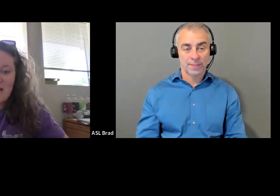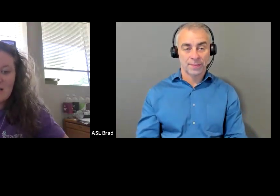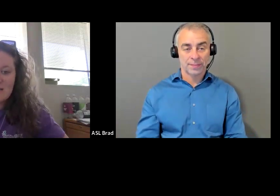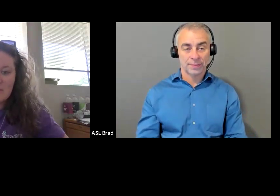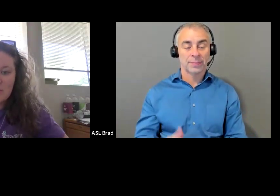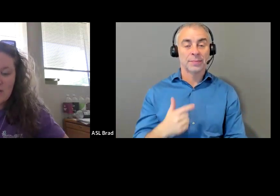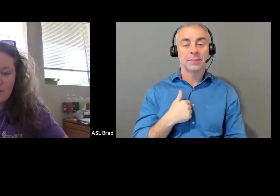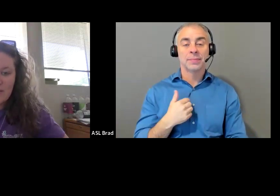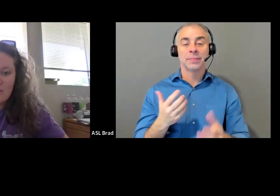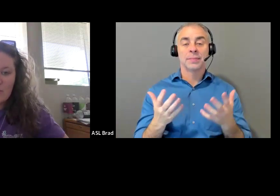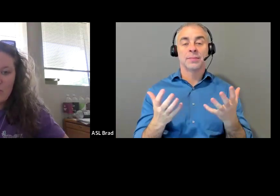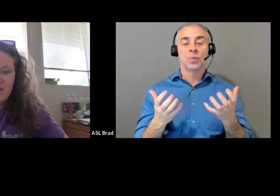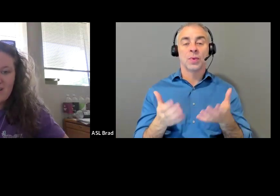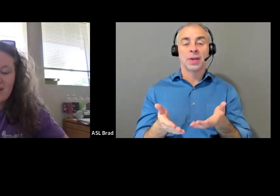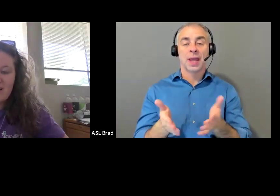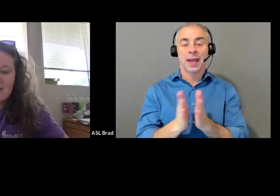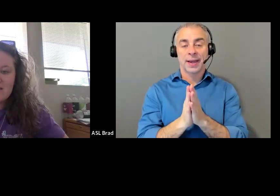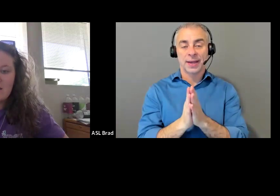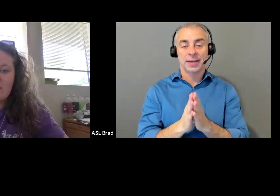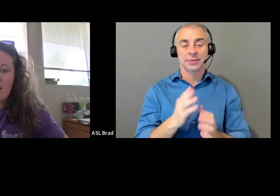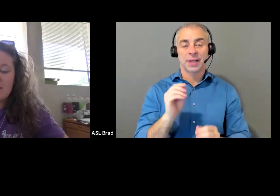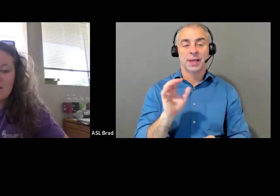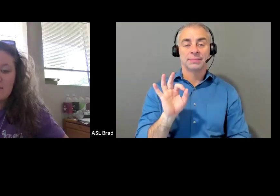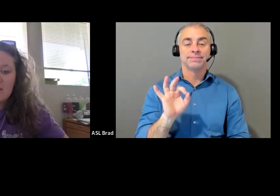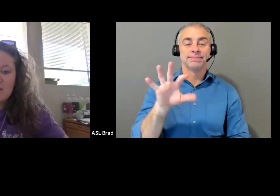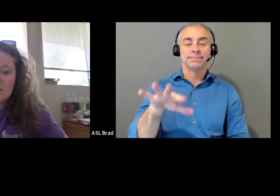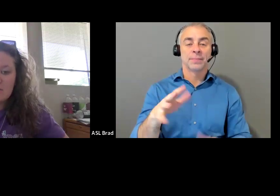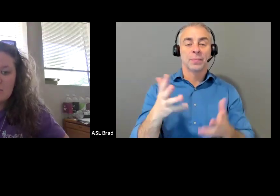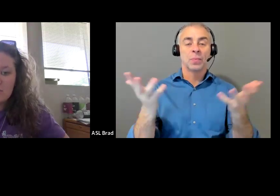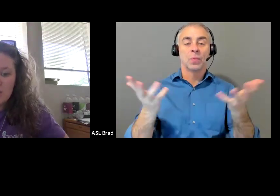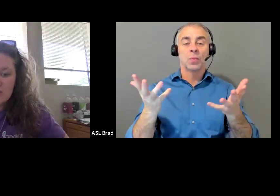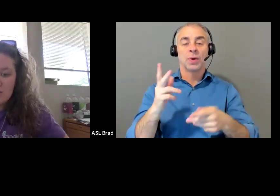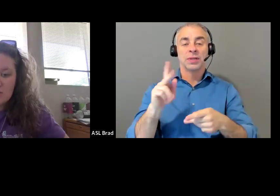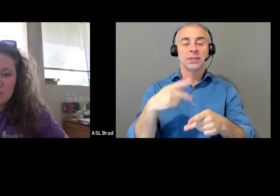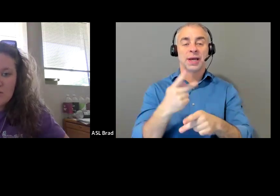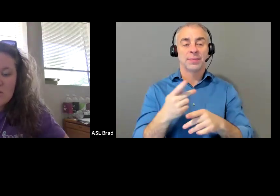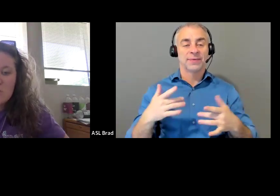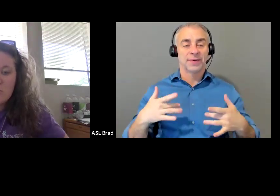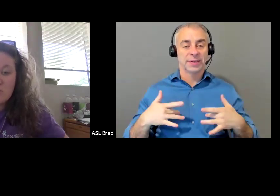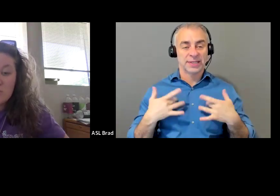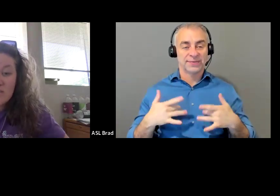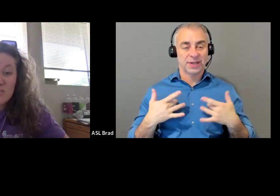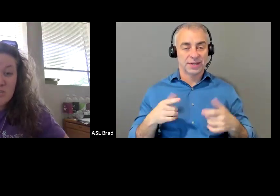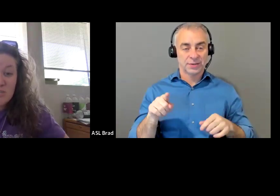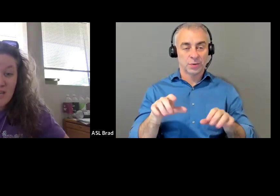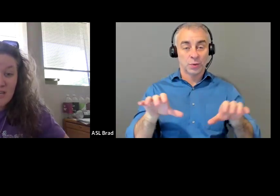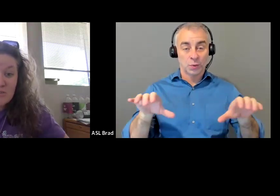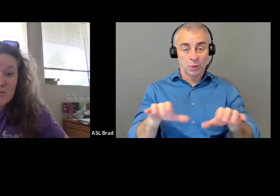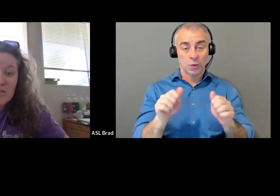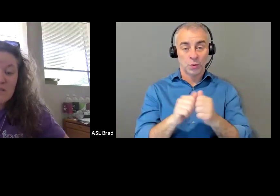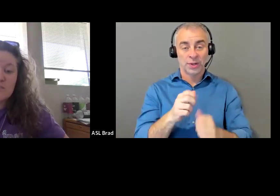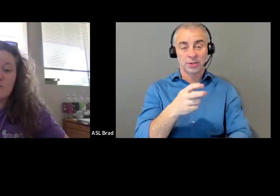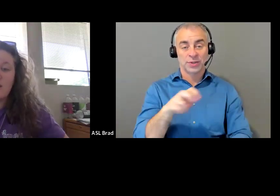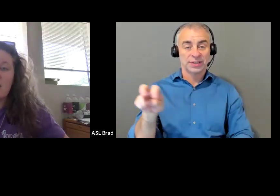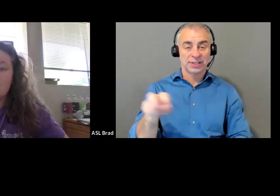to ask and put out there, what kinds of activities do you guys do with your transitions